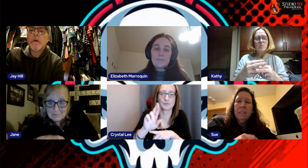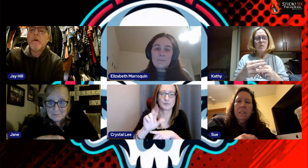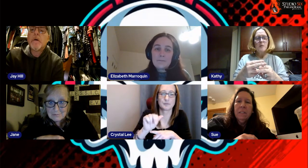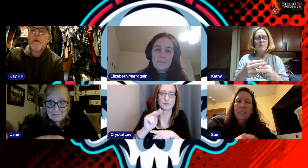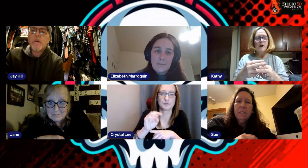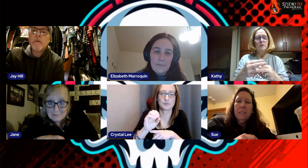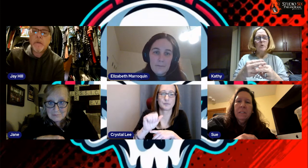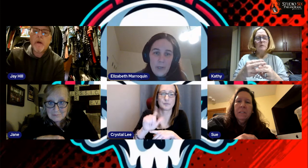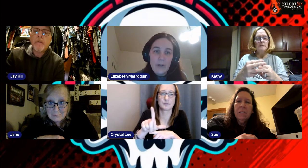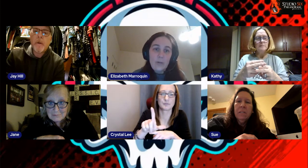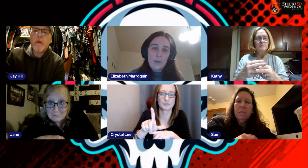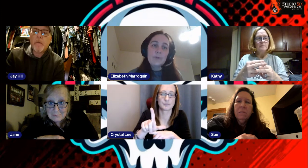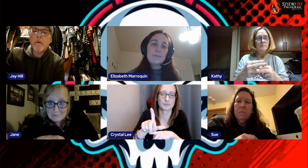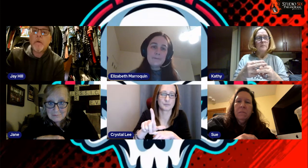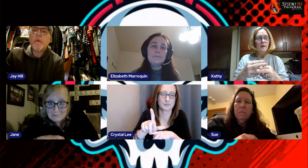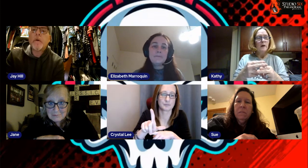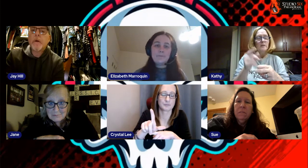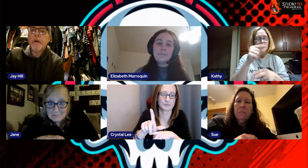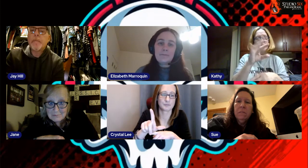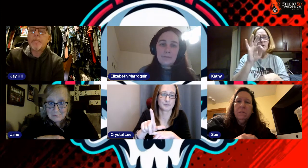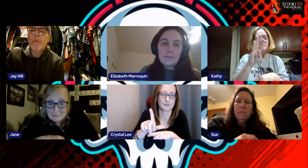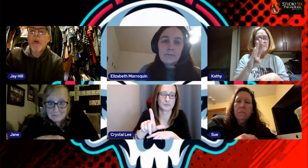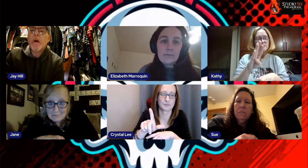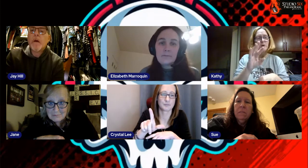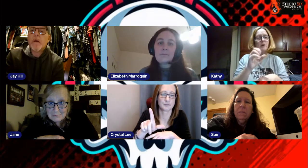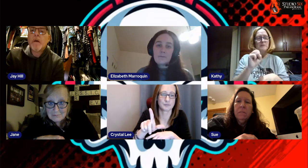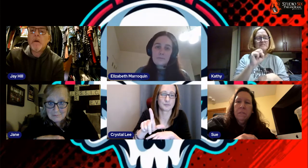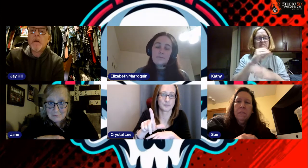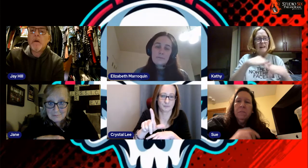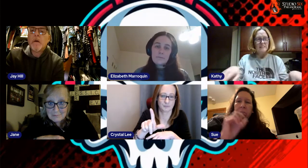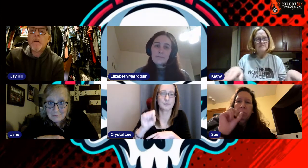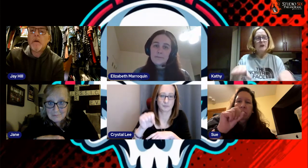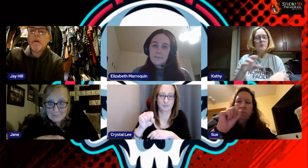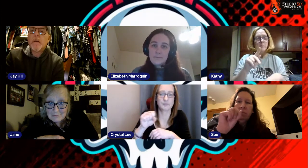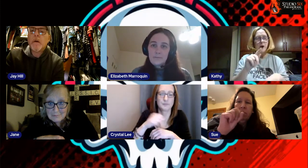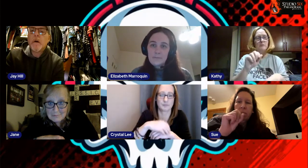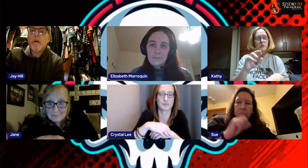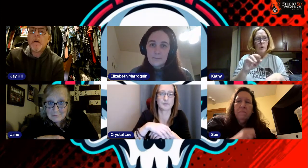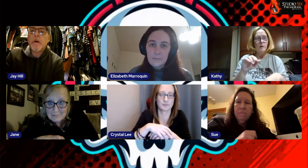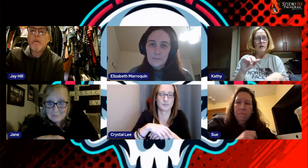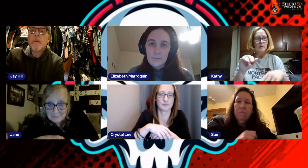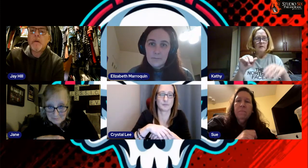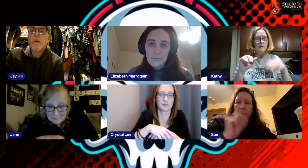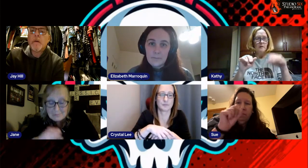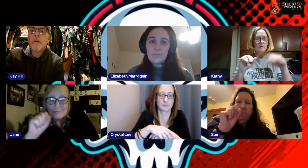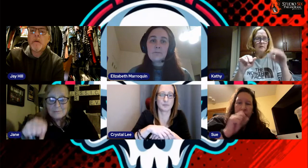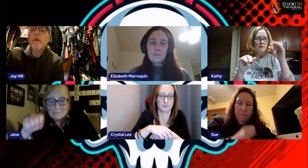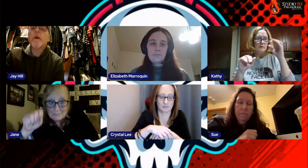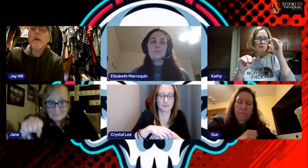Silence Paranormal. Silence Paranormal. Okay. So on Facebook will be Silence Paranormal.